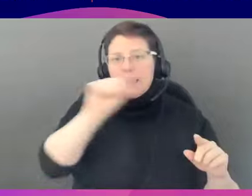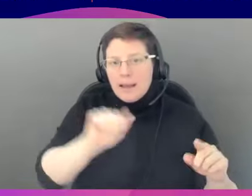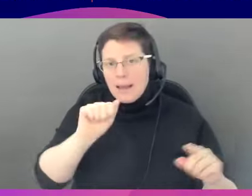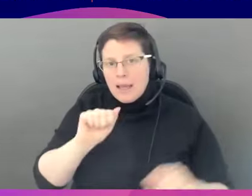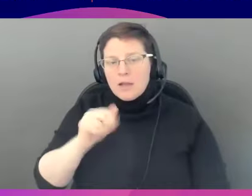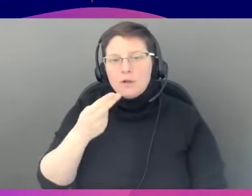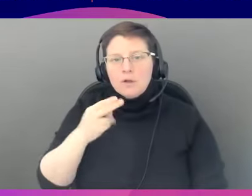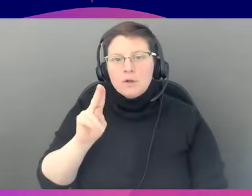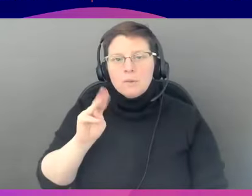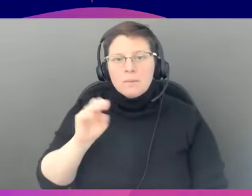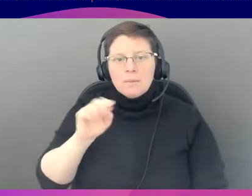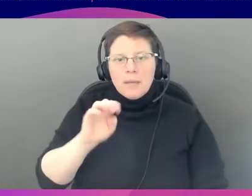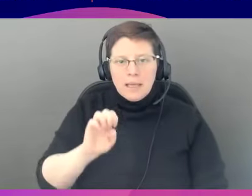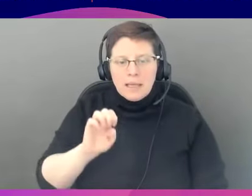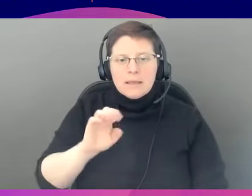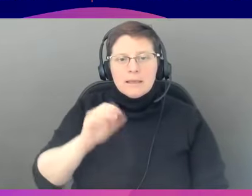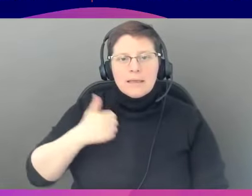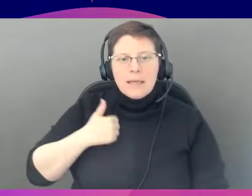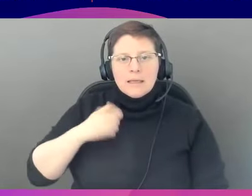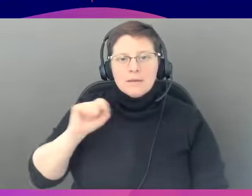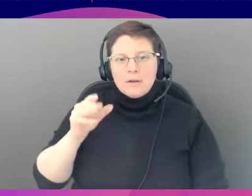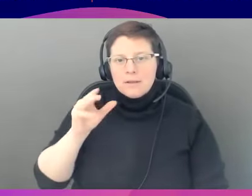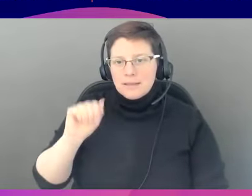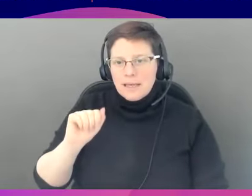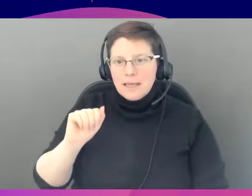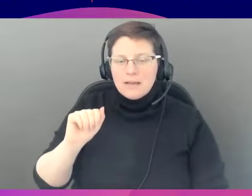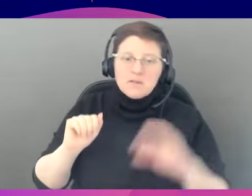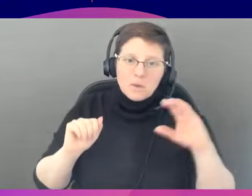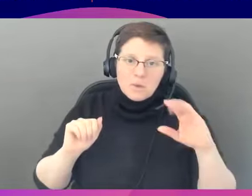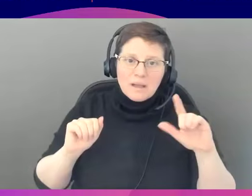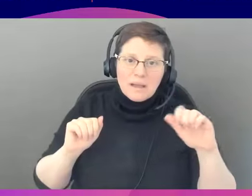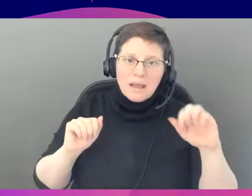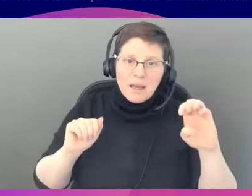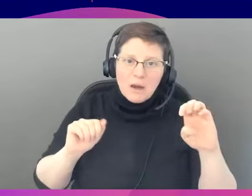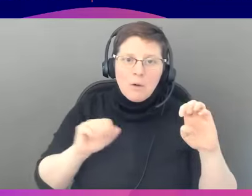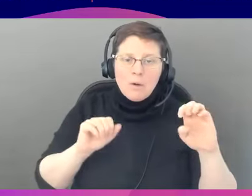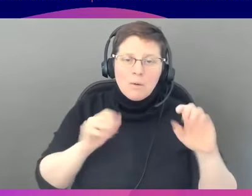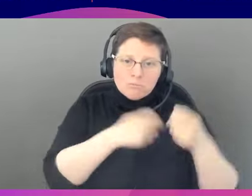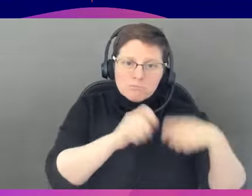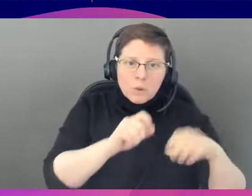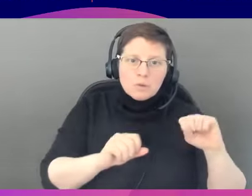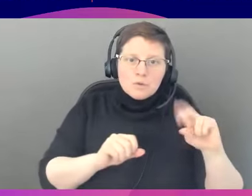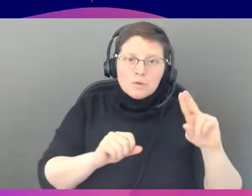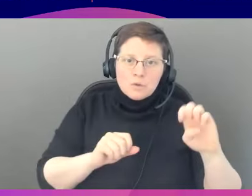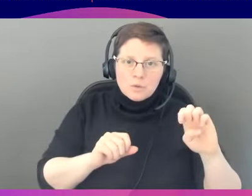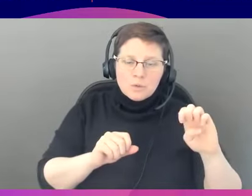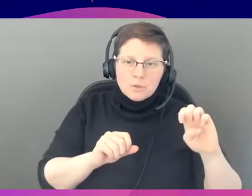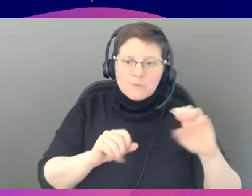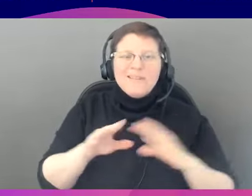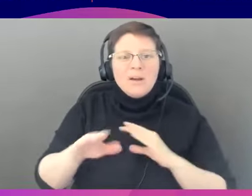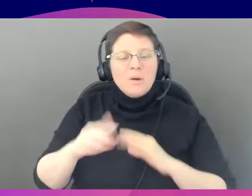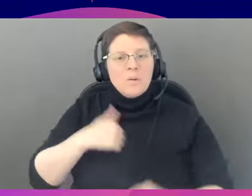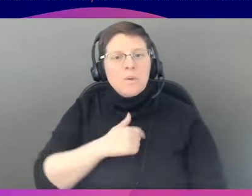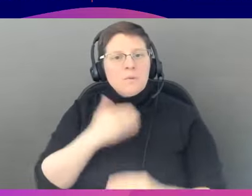humanecanada.ca. So Claire at humanecanada.ca or Sue at humanecanada.ca. We will share all of our